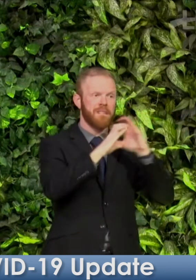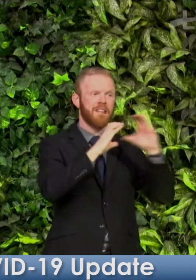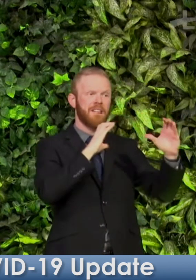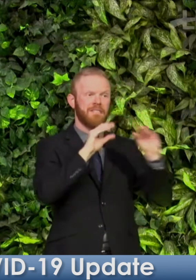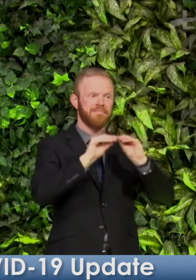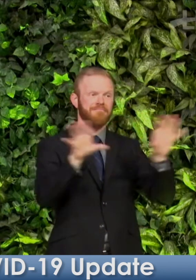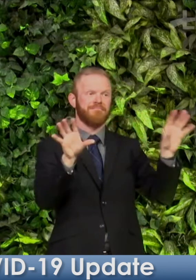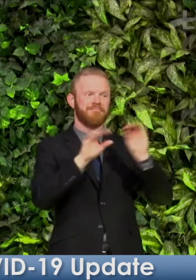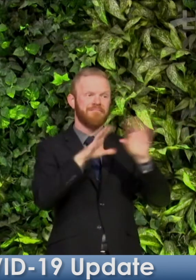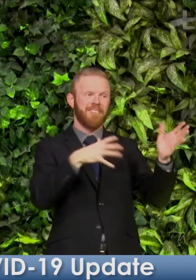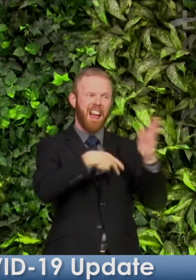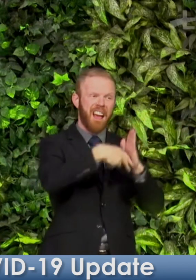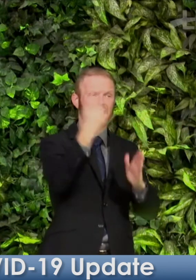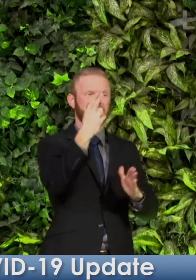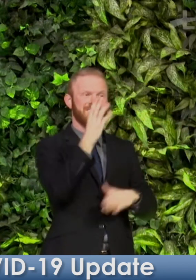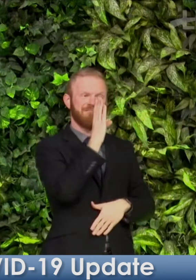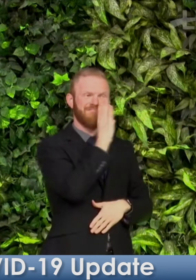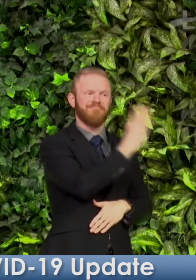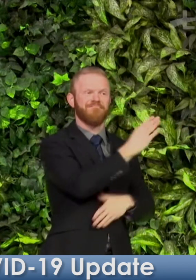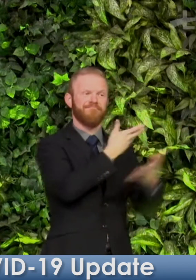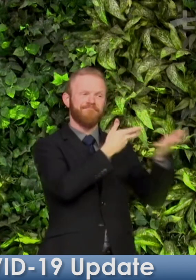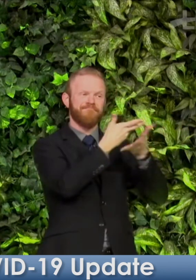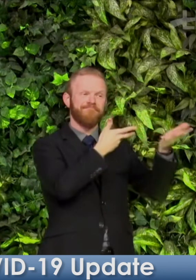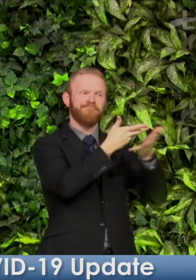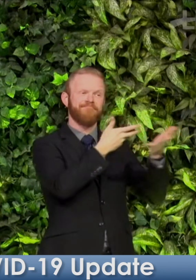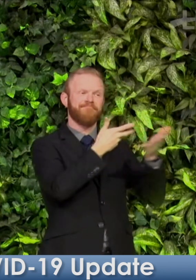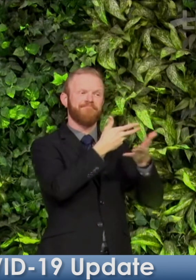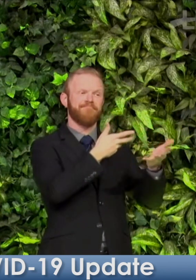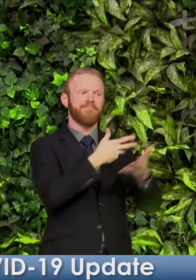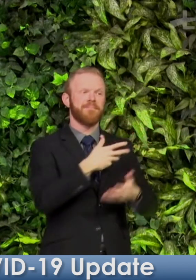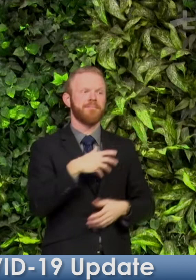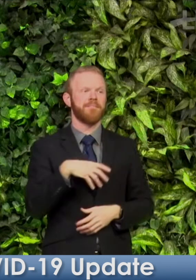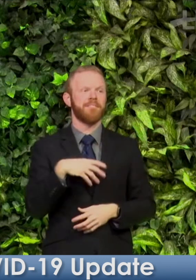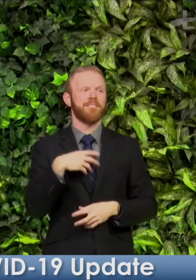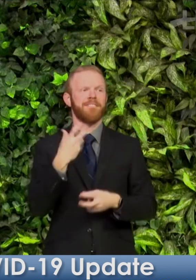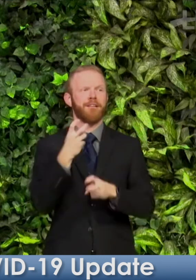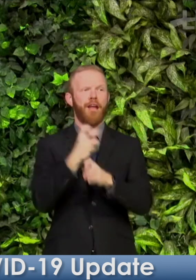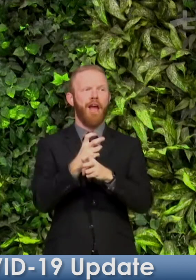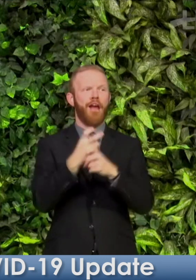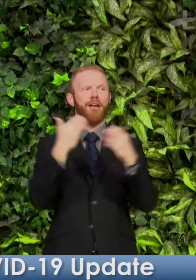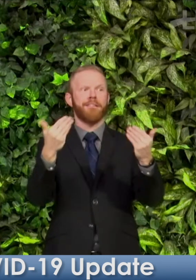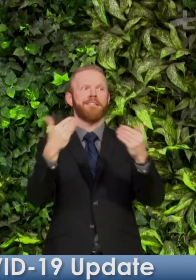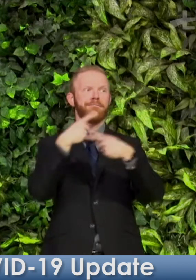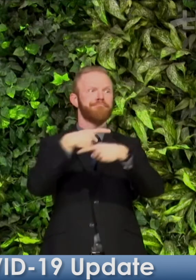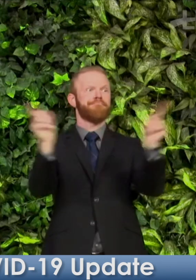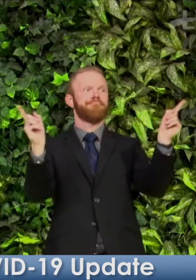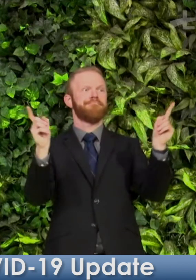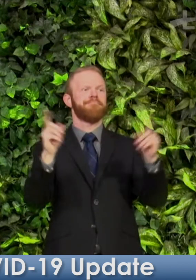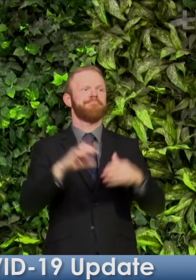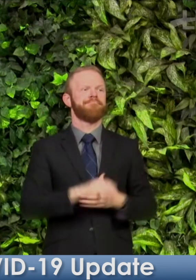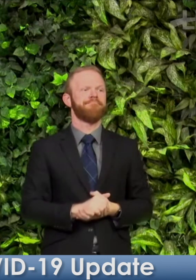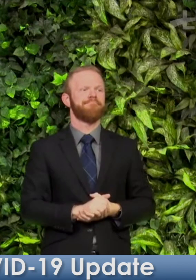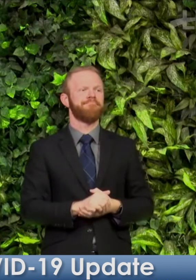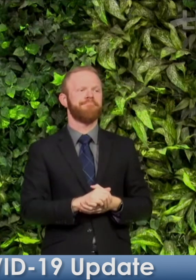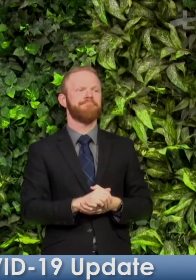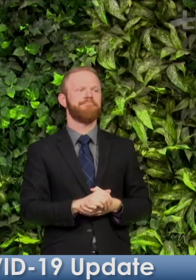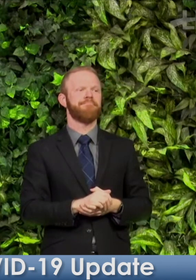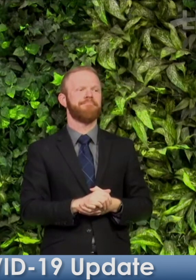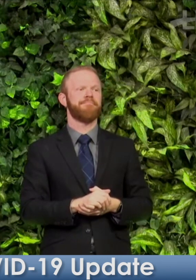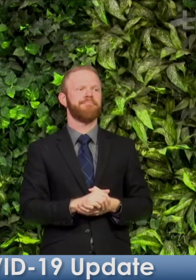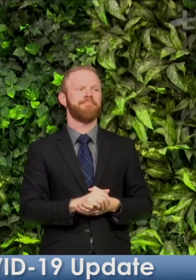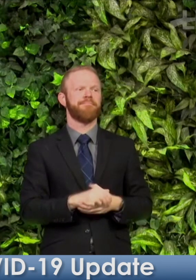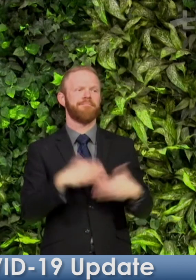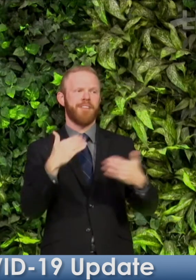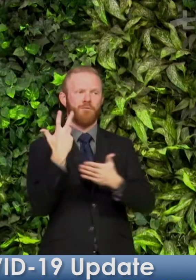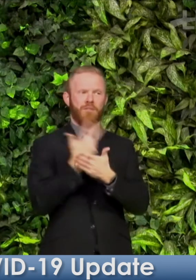the honesty about where we are and where we're likely to be, at least with a window now of some certainty over a 3-week period, but